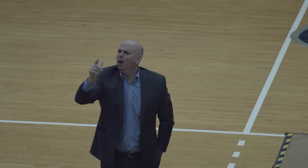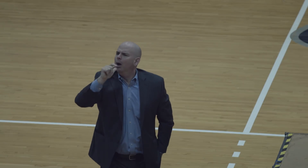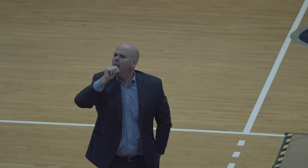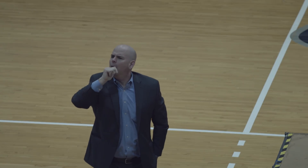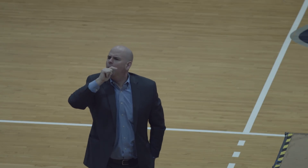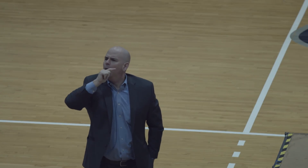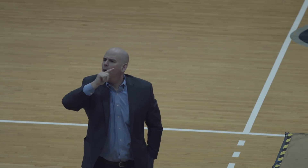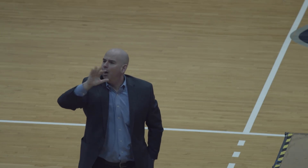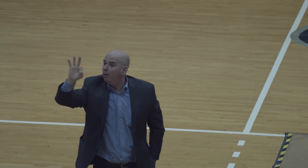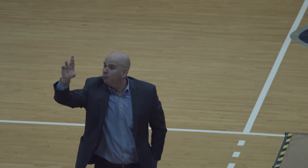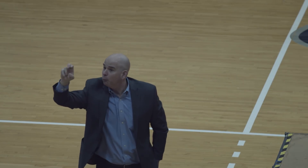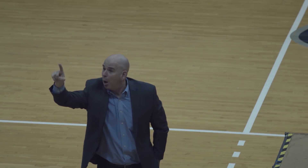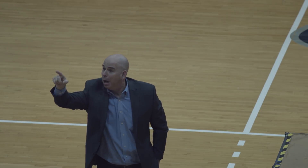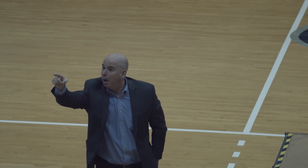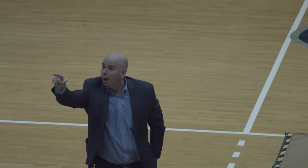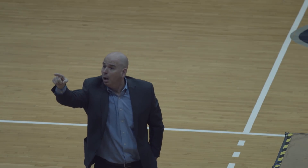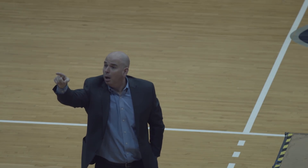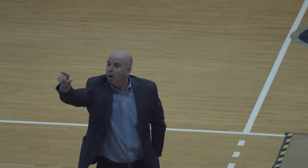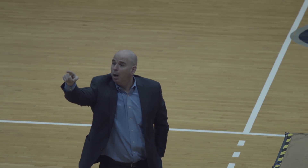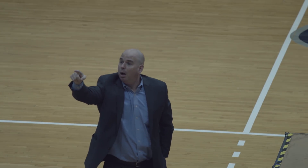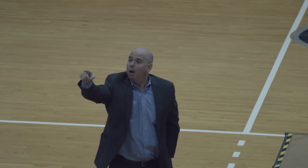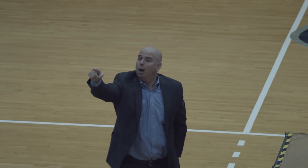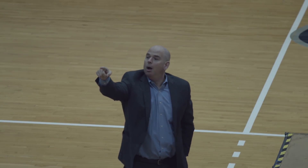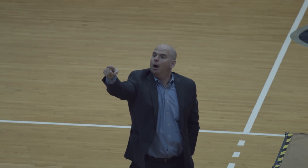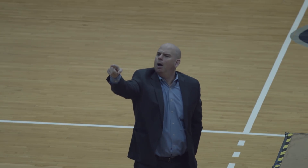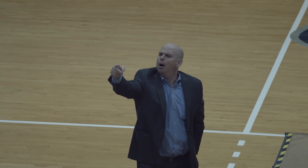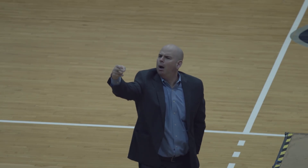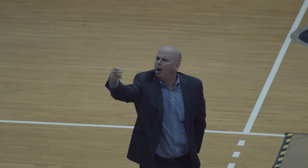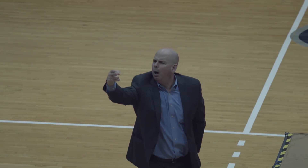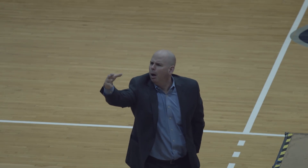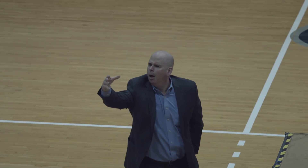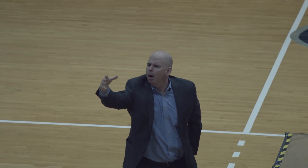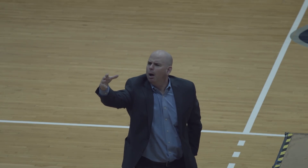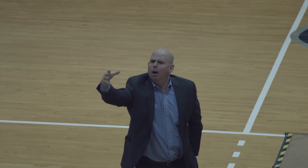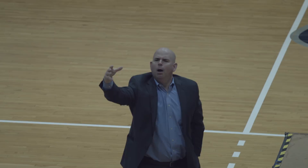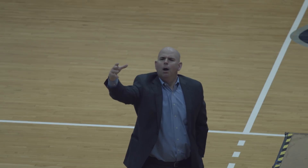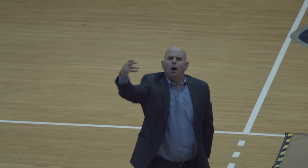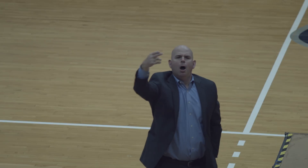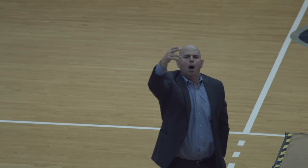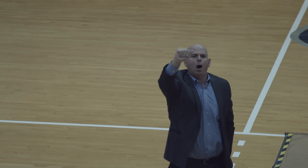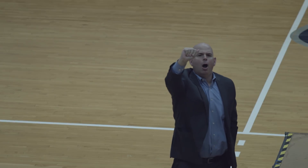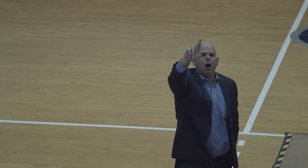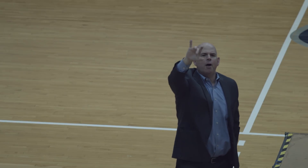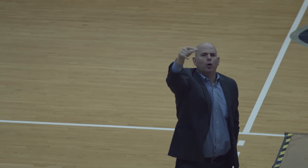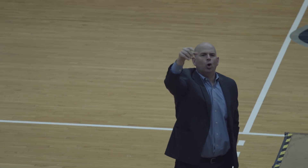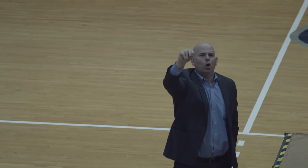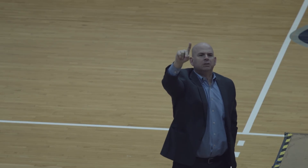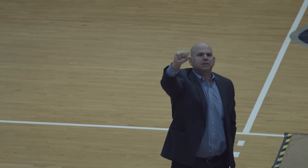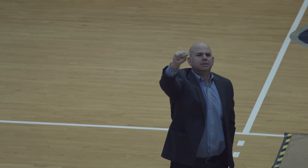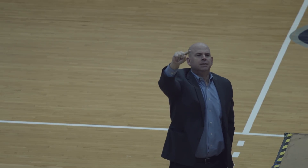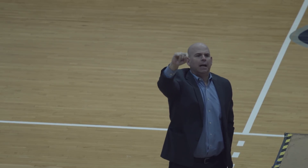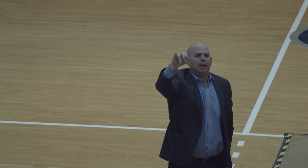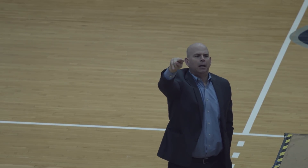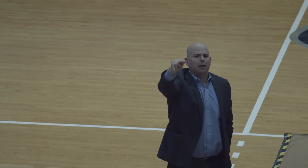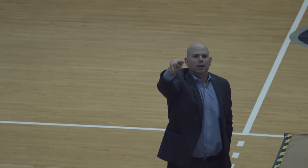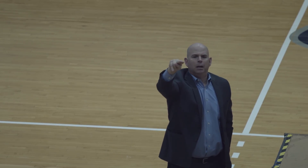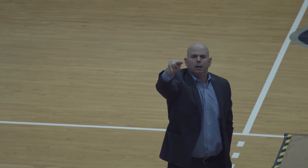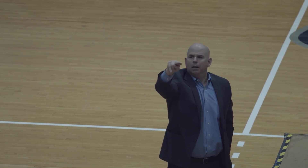When, anybody remember who told us to all go gather on the field? Fred. Was it Fred I see over there?